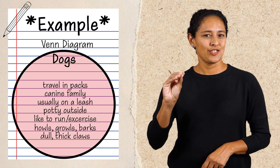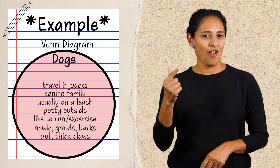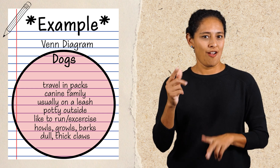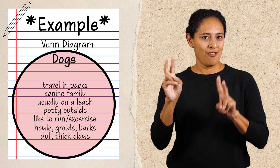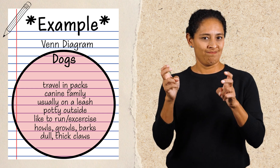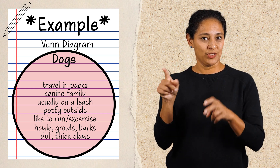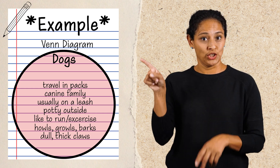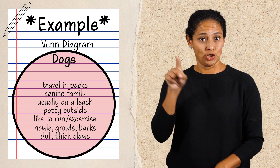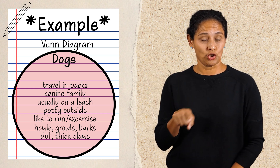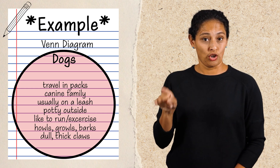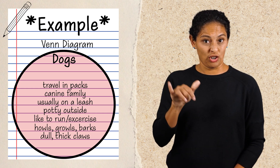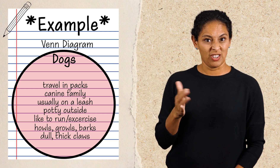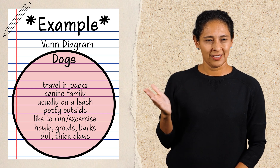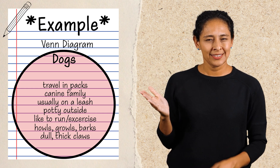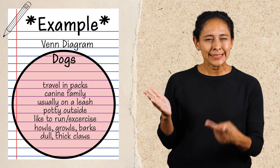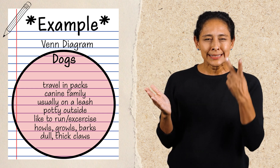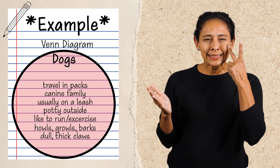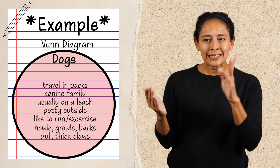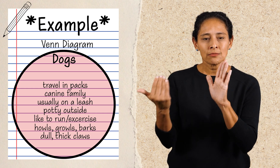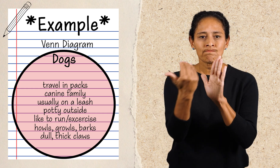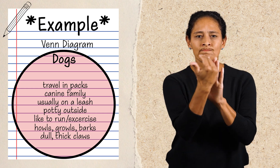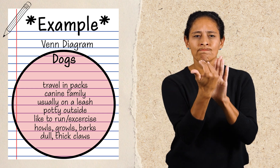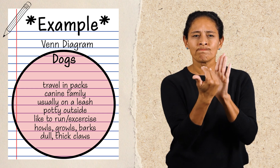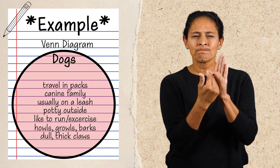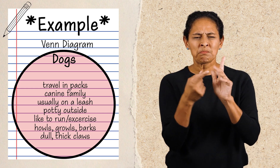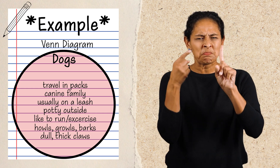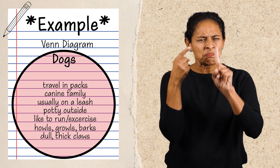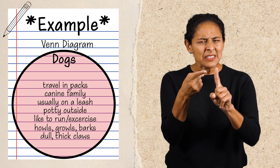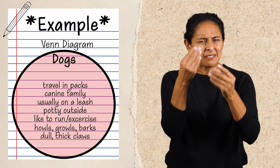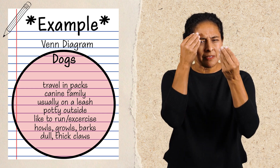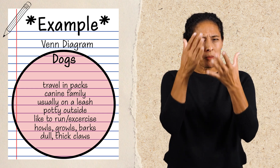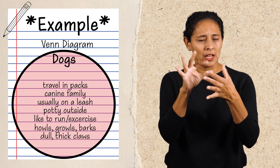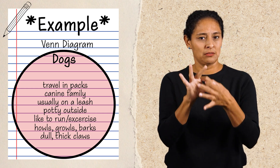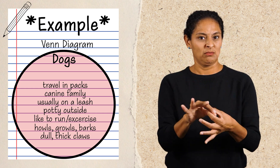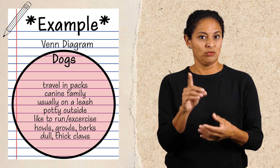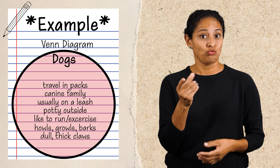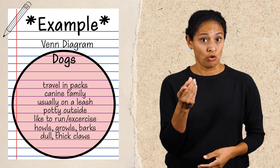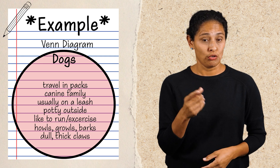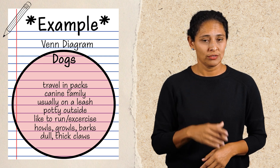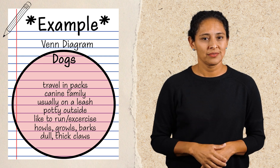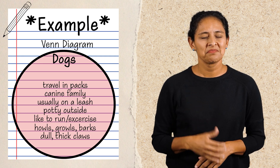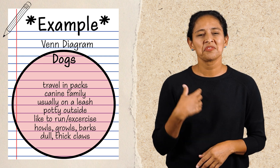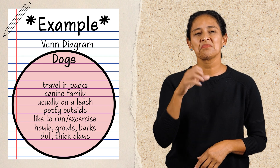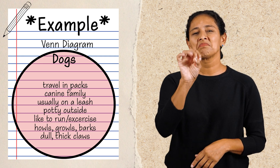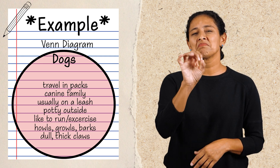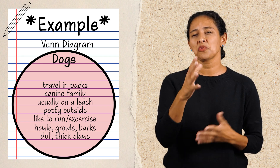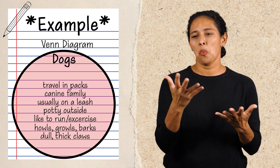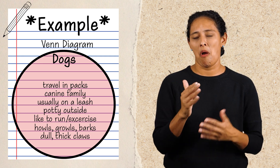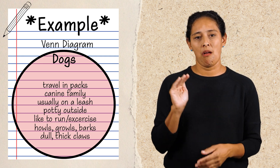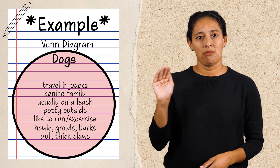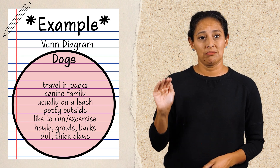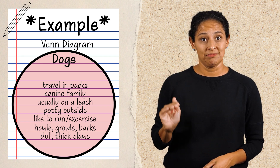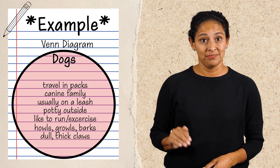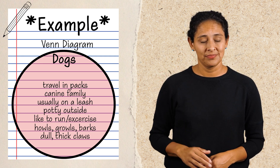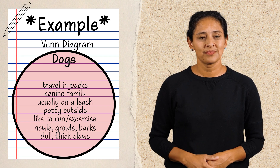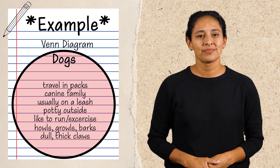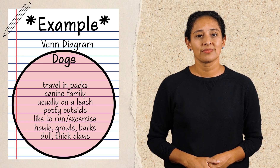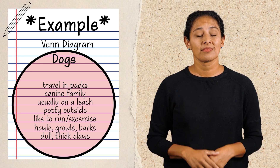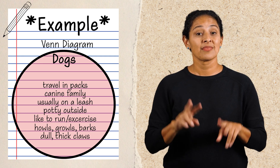On the dog circle, you see all specific information about dogs. Let me point out what is put down here.